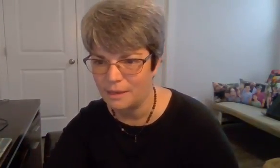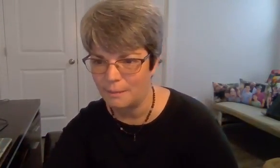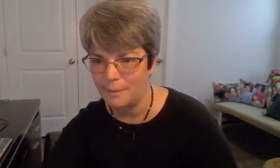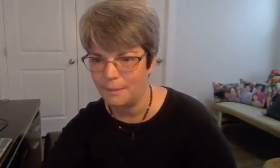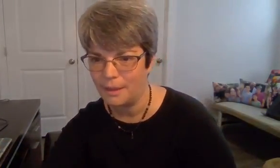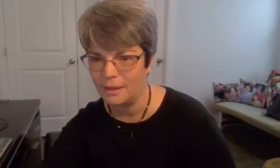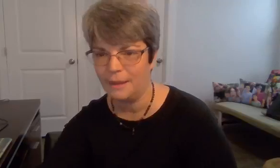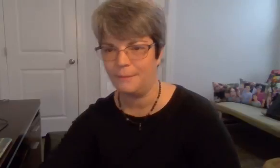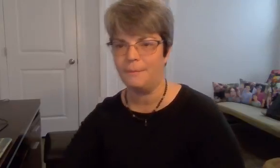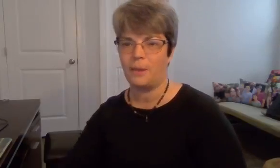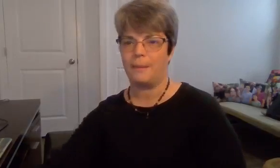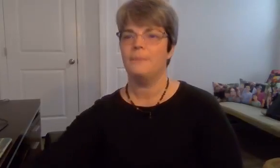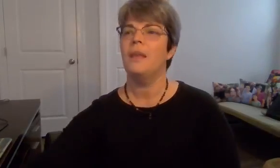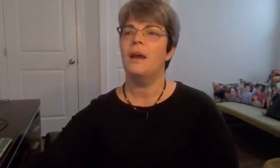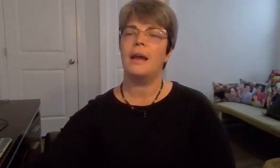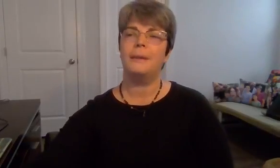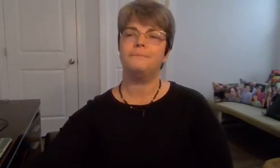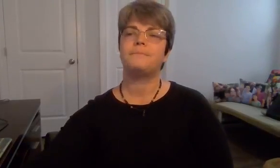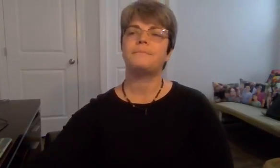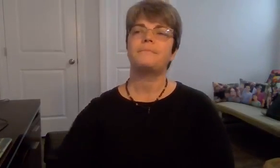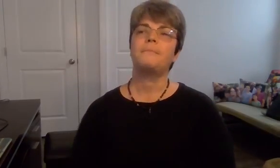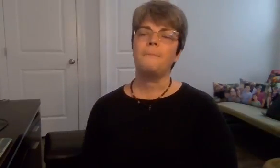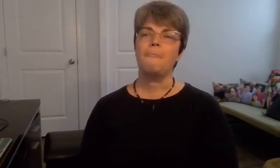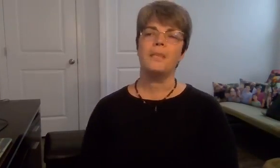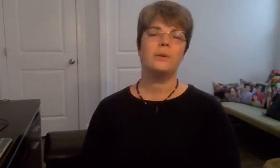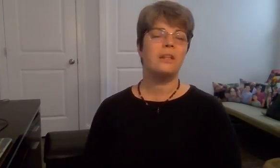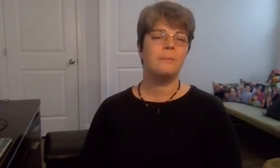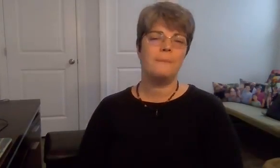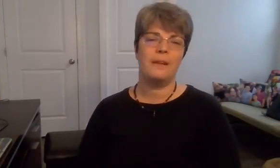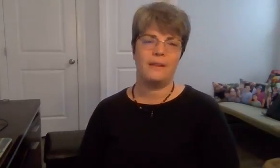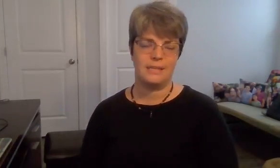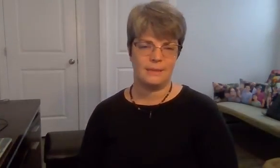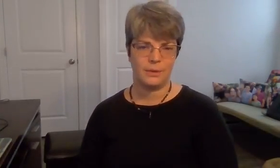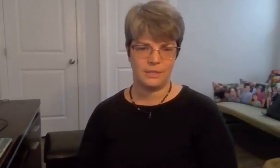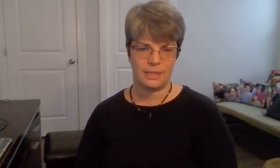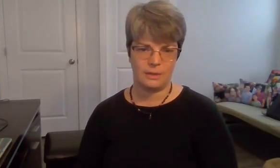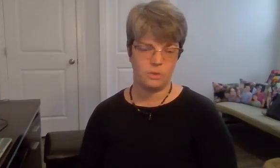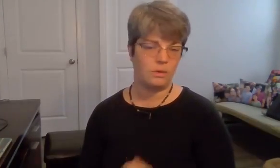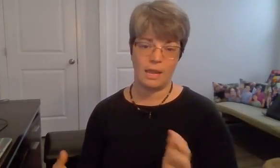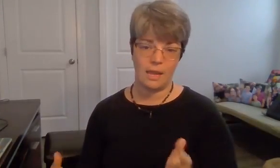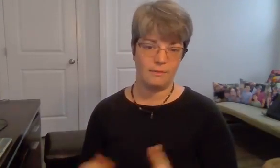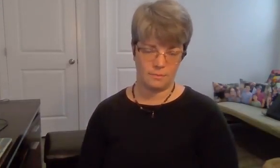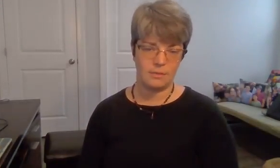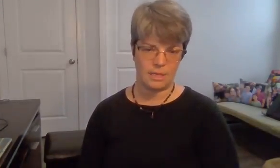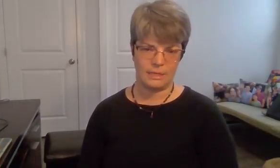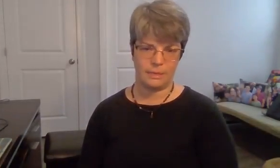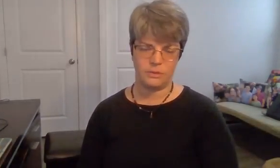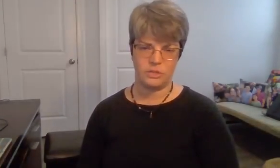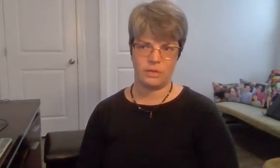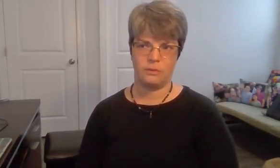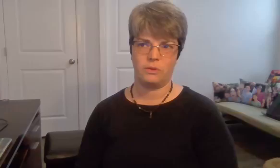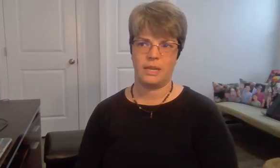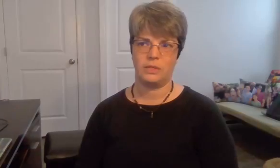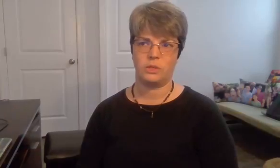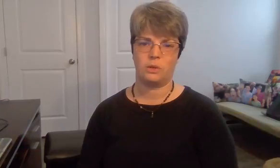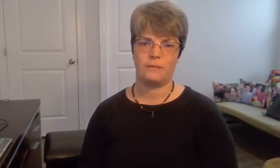comment maybe. Yep, no, okay. So another big benefit is American Sign Language, or sign language in general, can serve